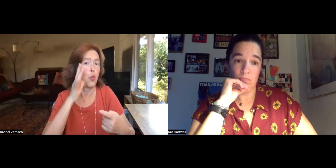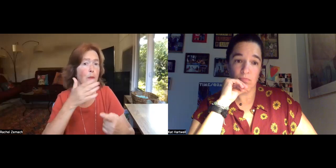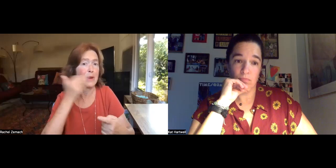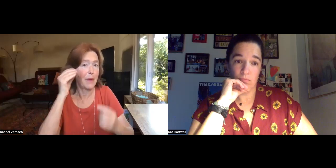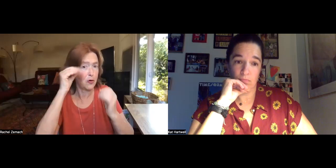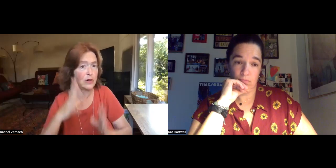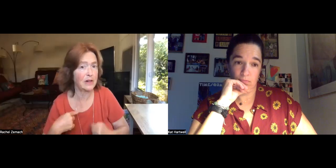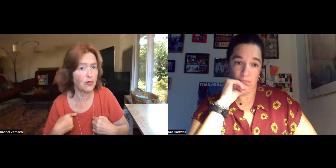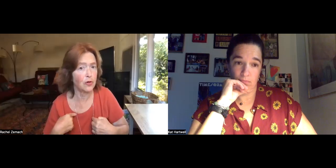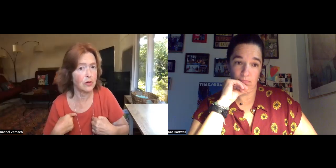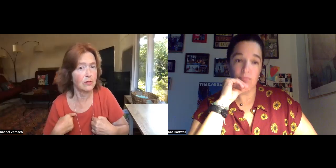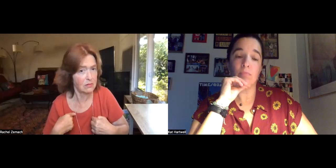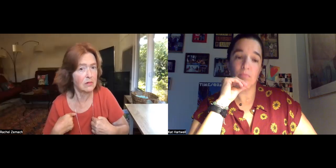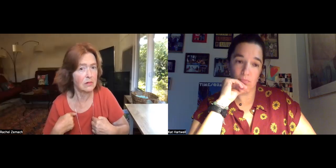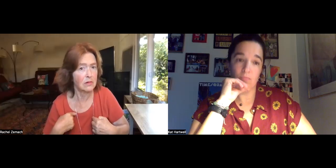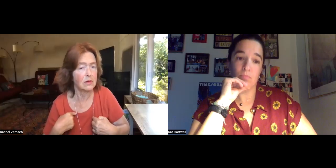would be better teacher.